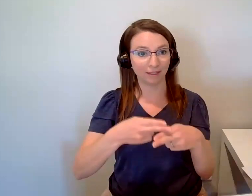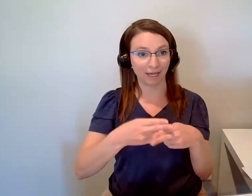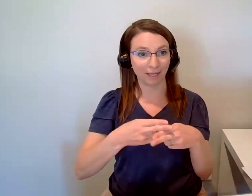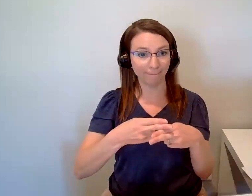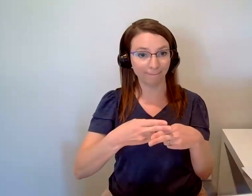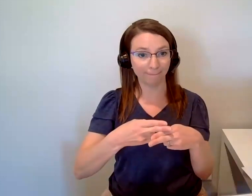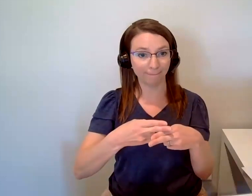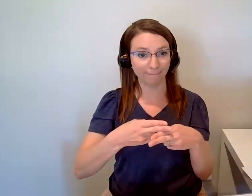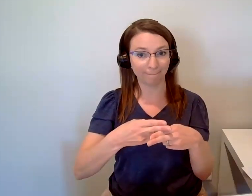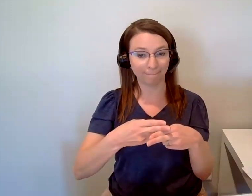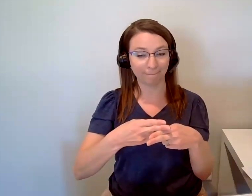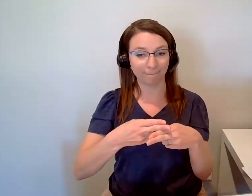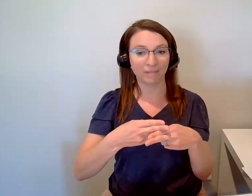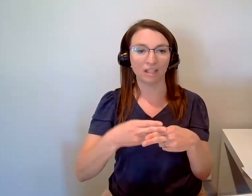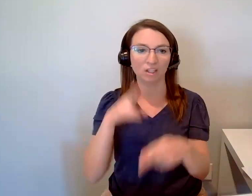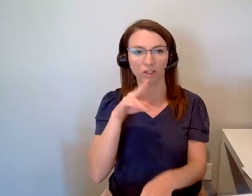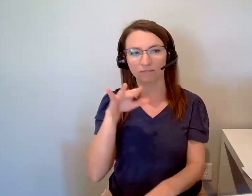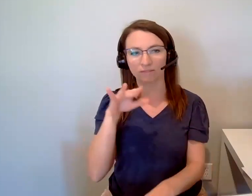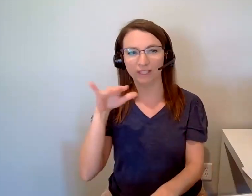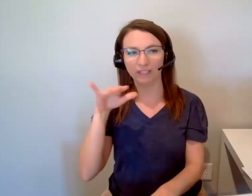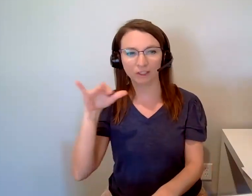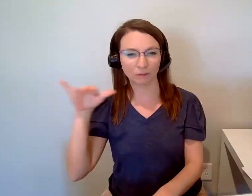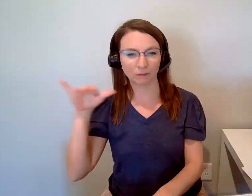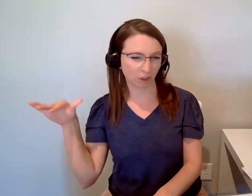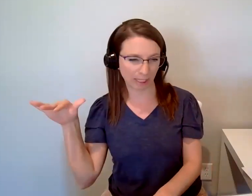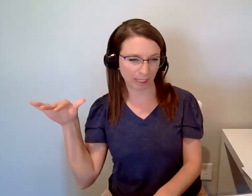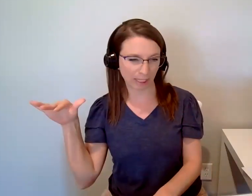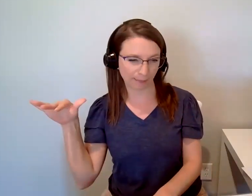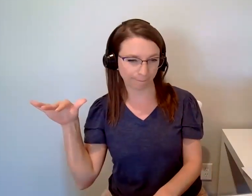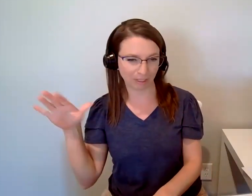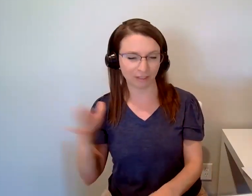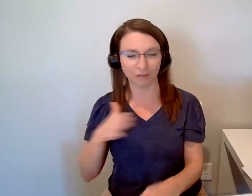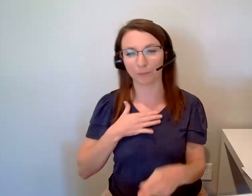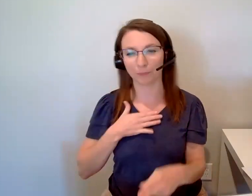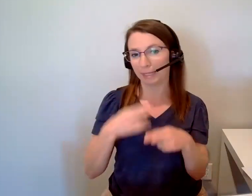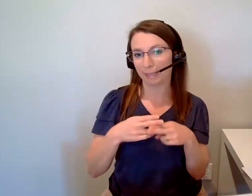name. And then you're going to finger spell your name. Okay.